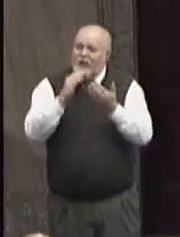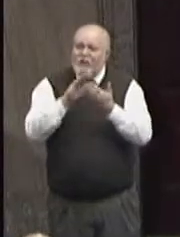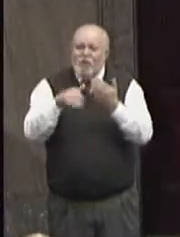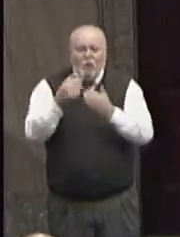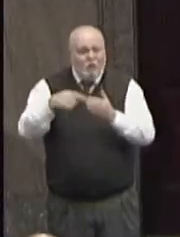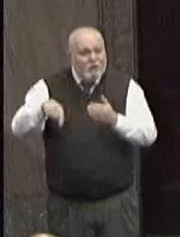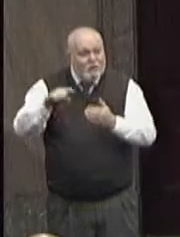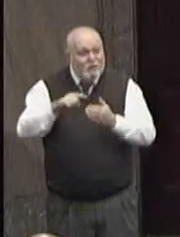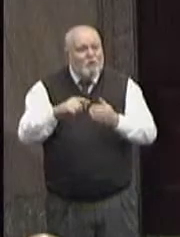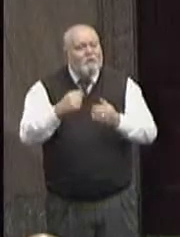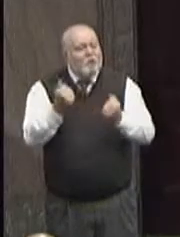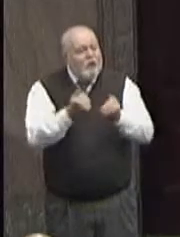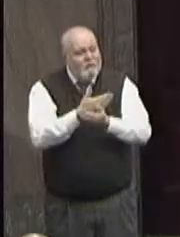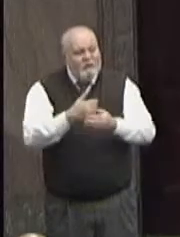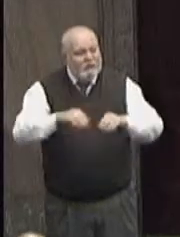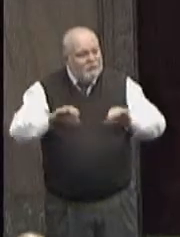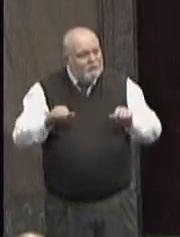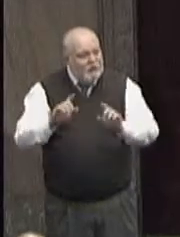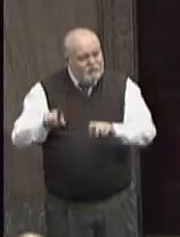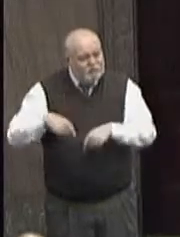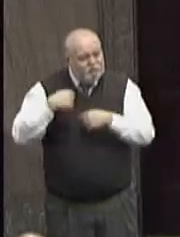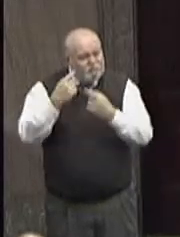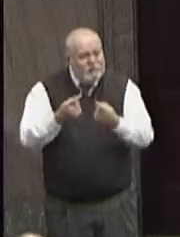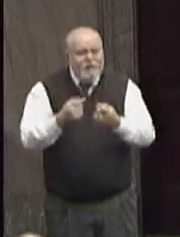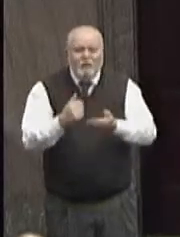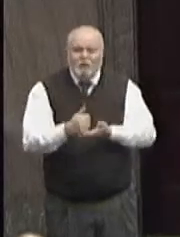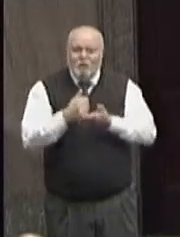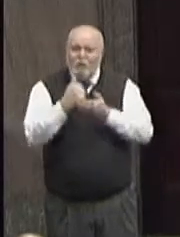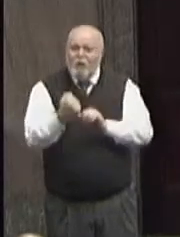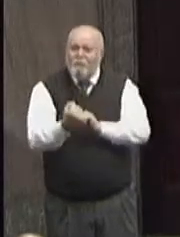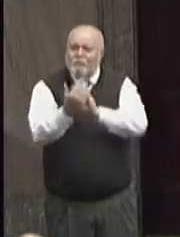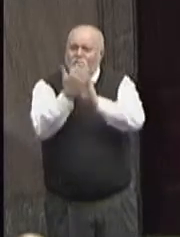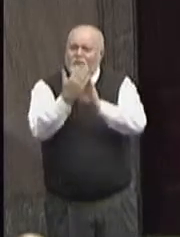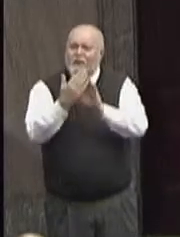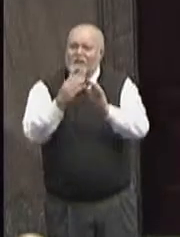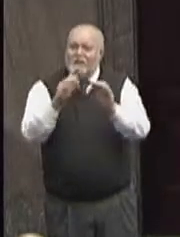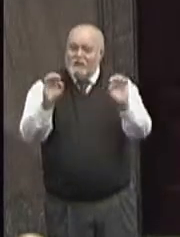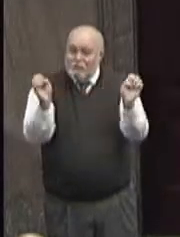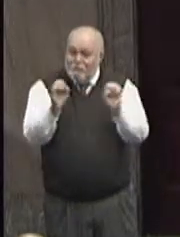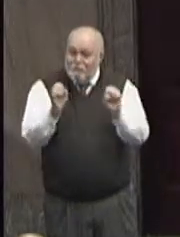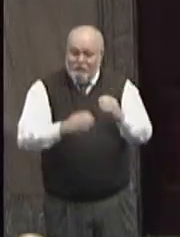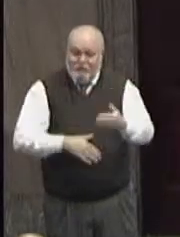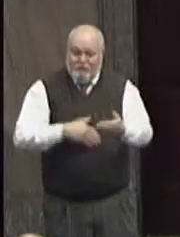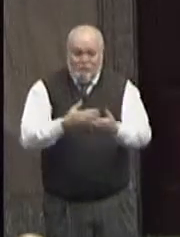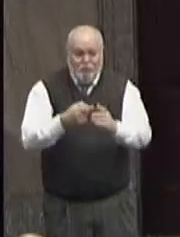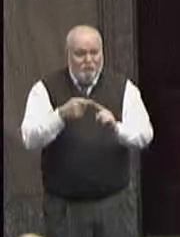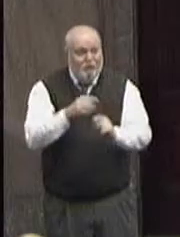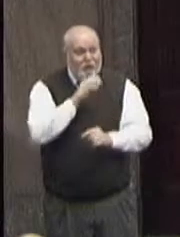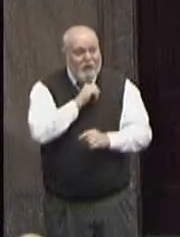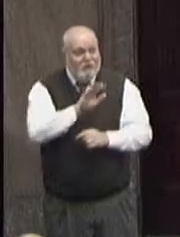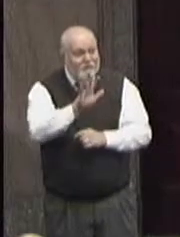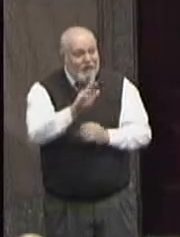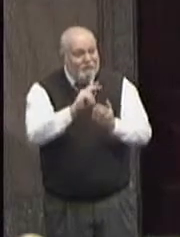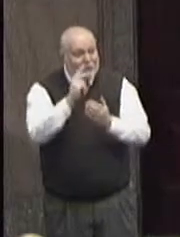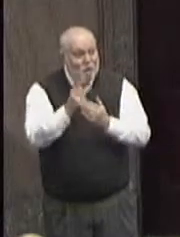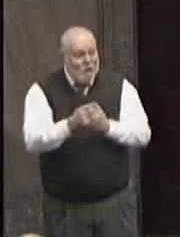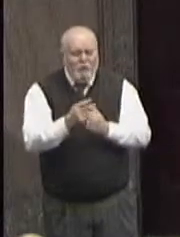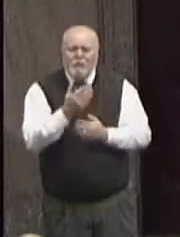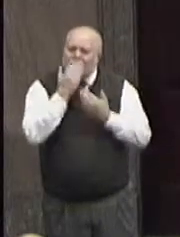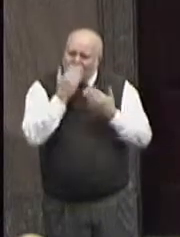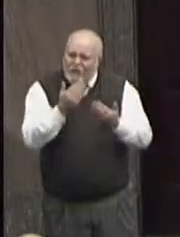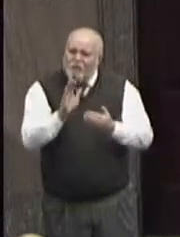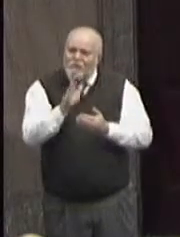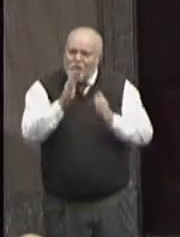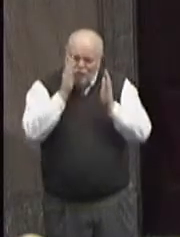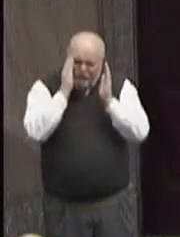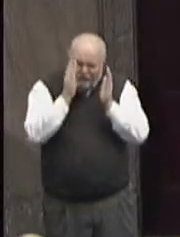for the steps that you have taken to date to help address the crisis in the Birth to 5 program. We do appreciate your attention to the crisis